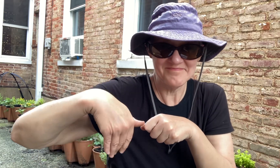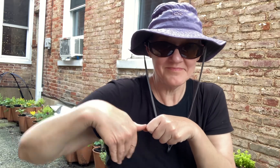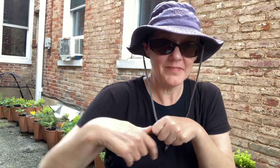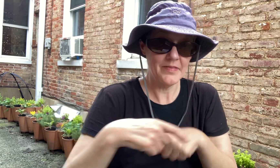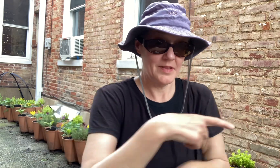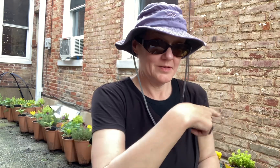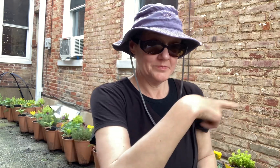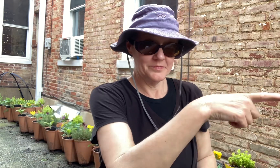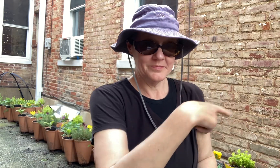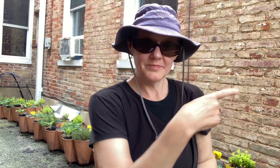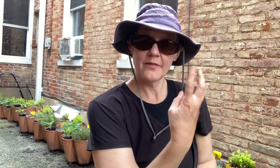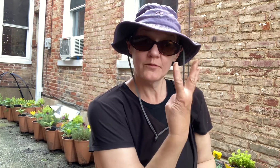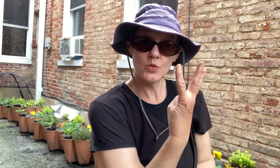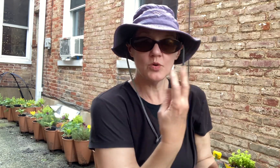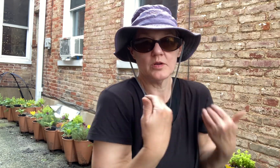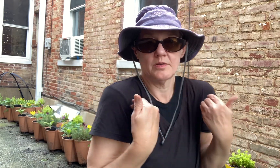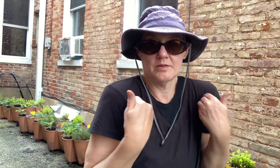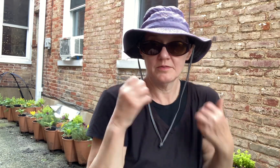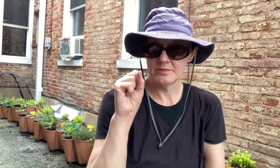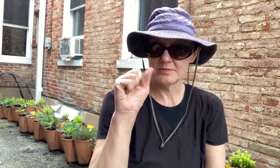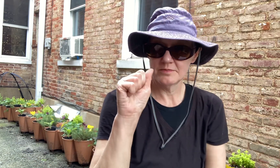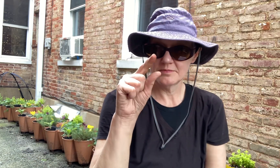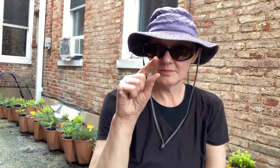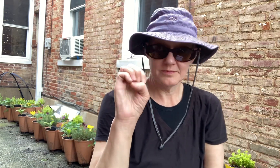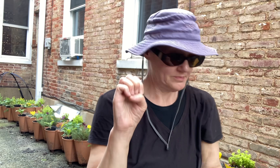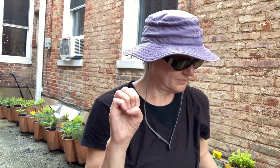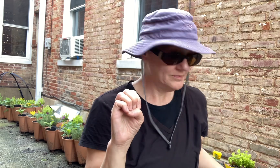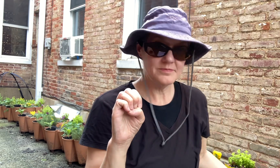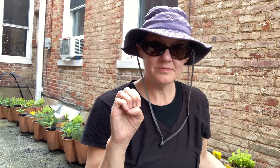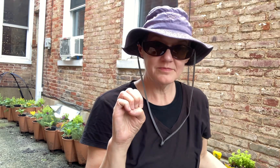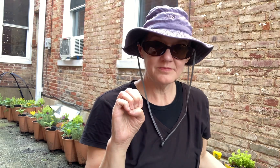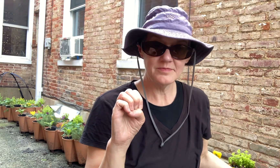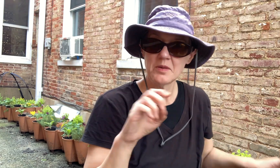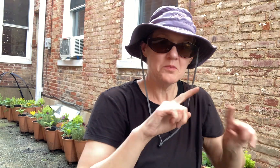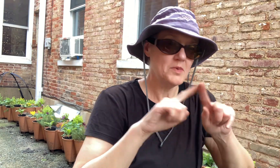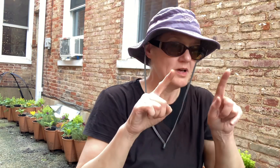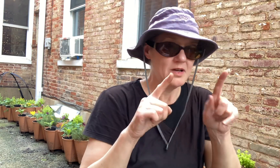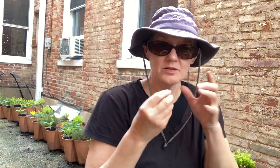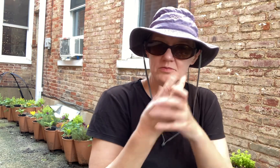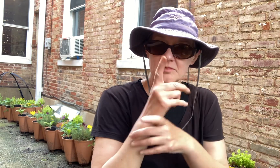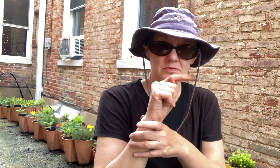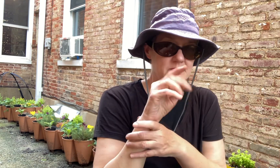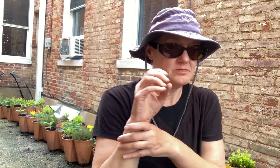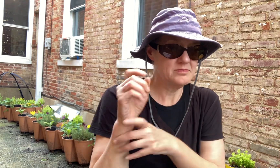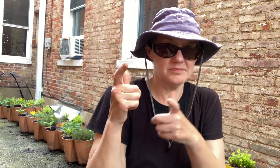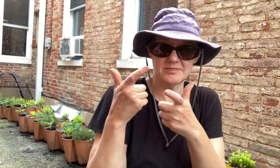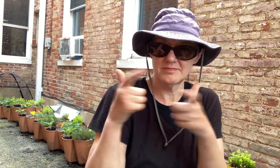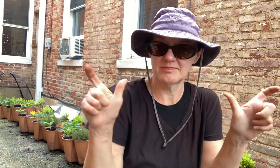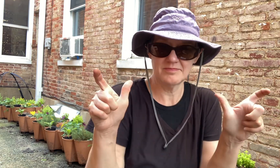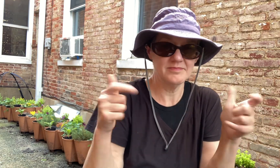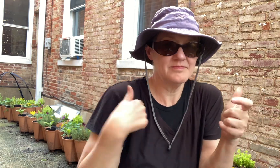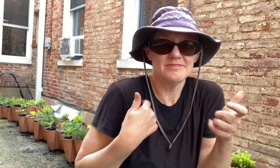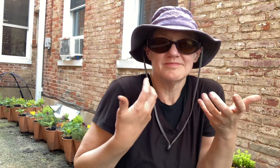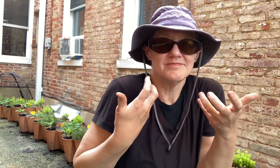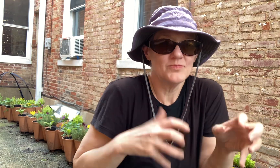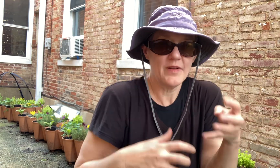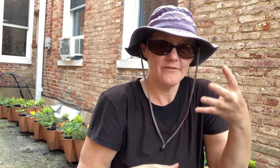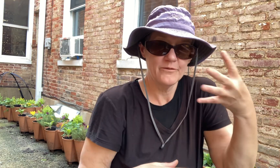enough yet. And then these 4 tiers, one of them has sage, but it's too big to plant in each